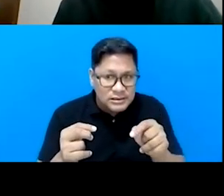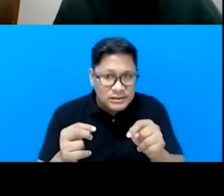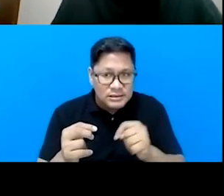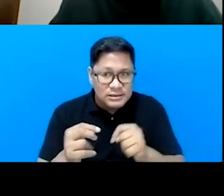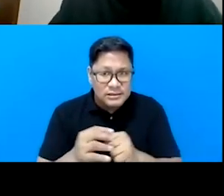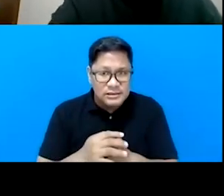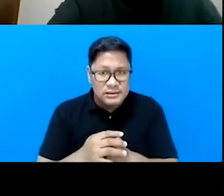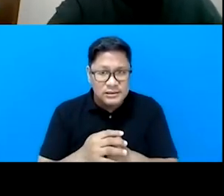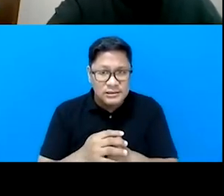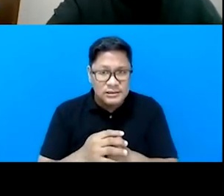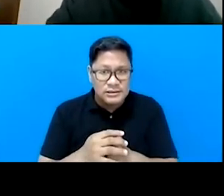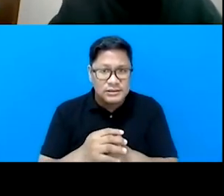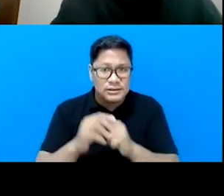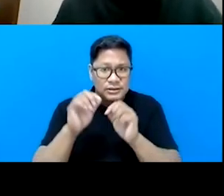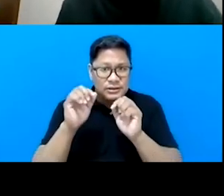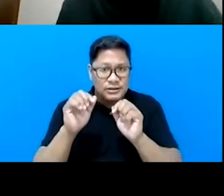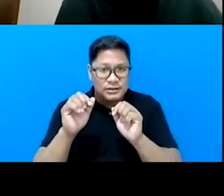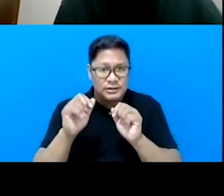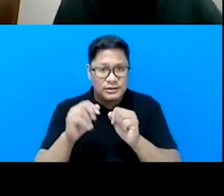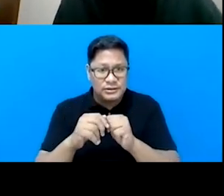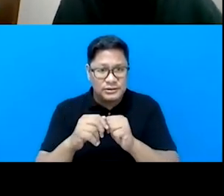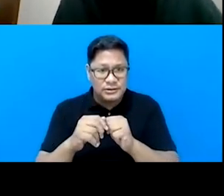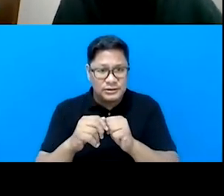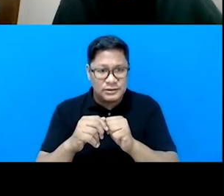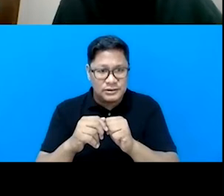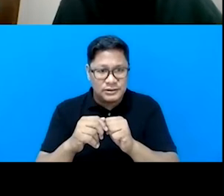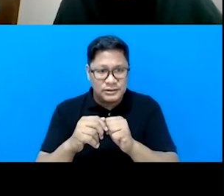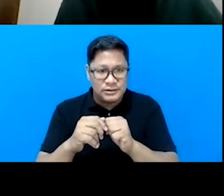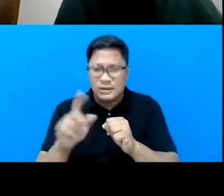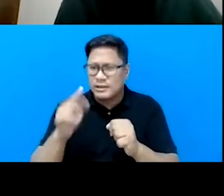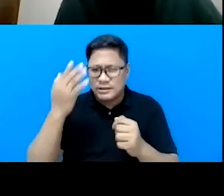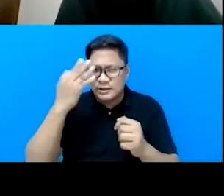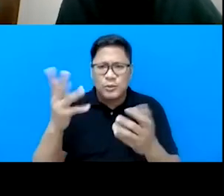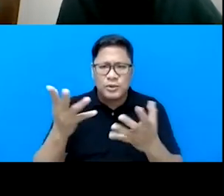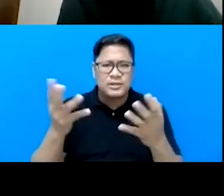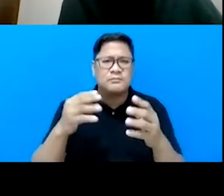So you could do it at, I don't know where's the best place to do it.